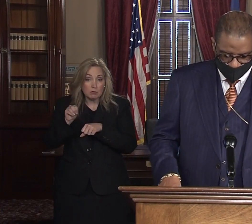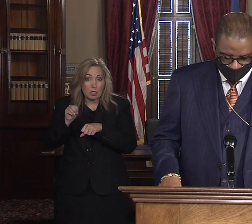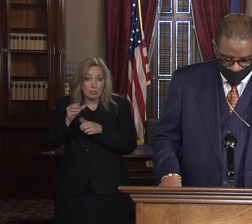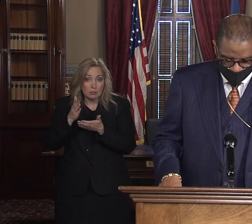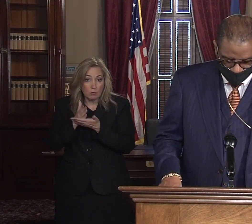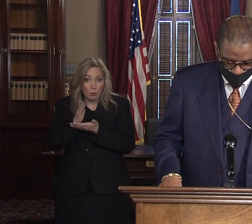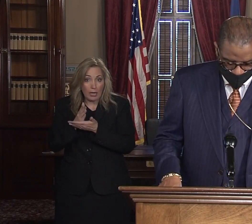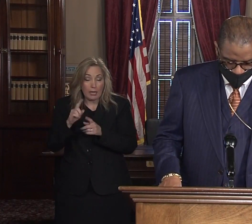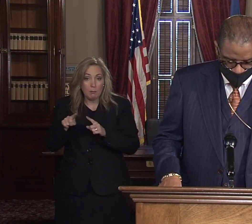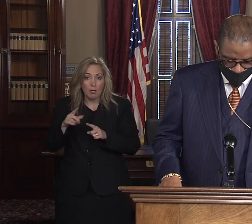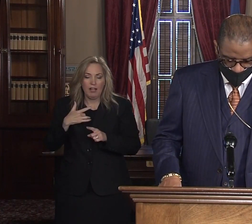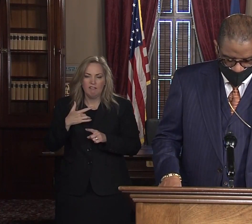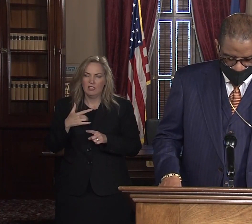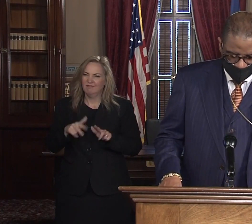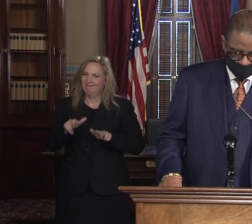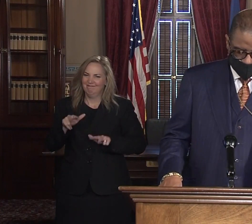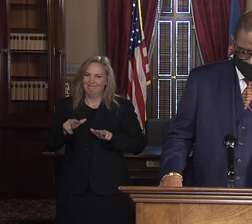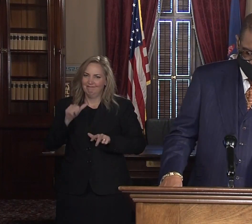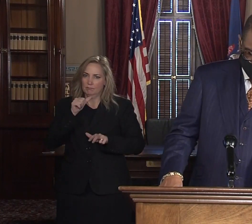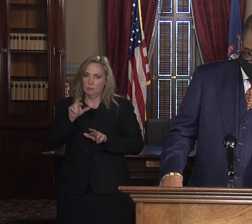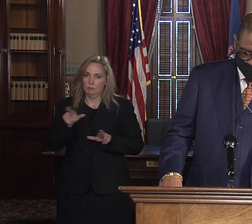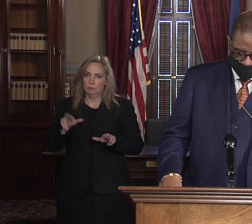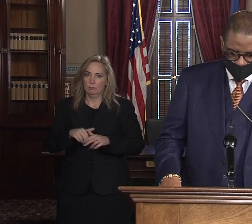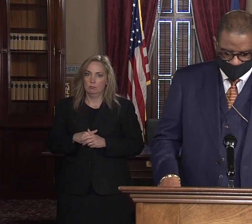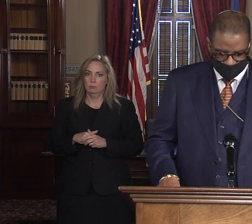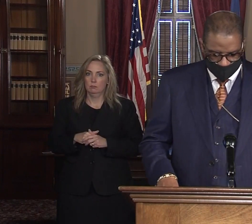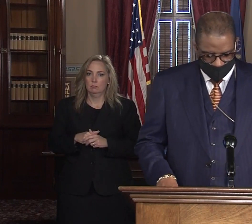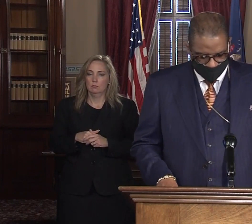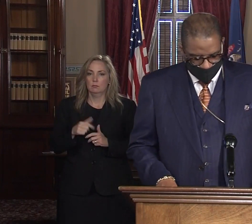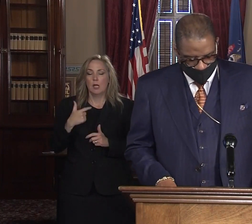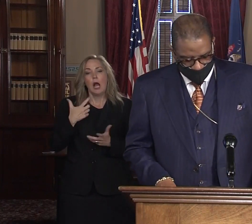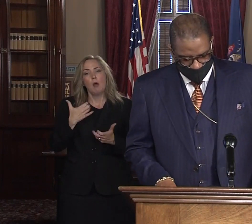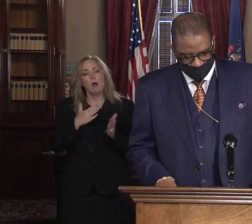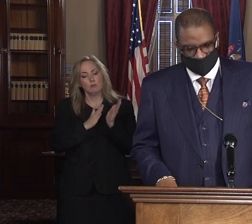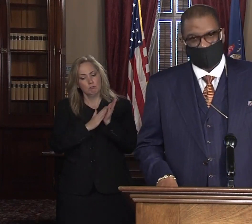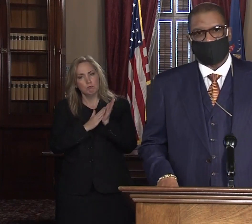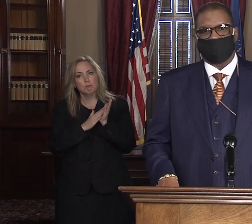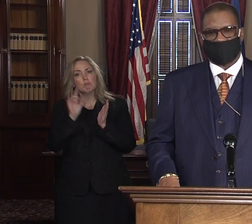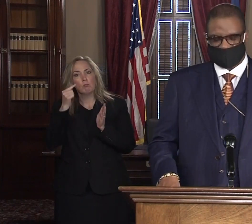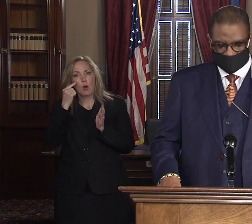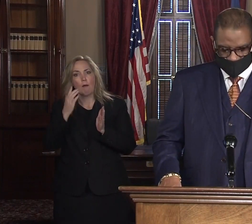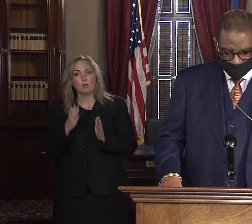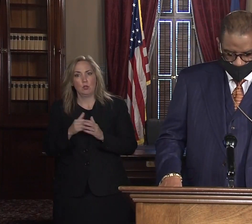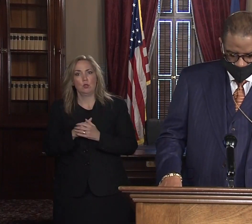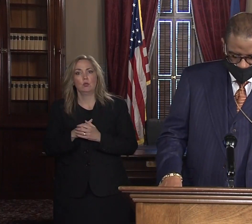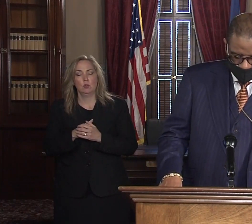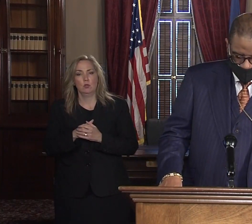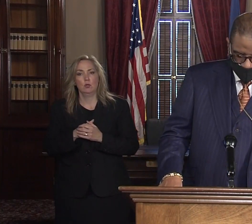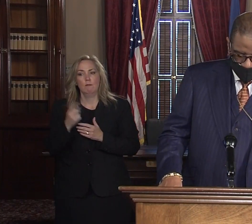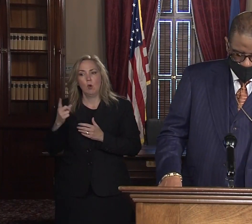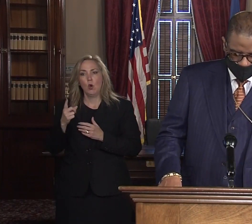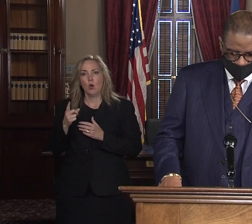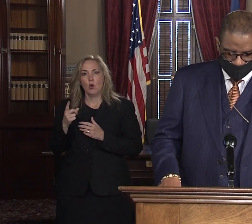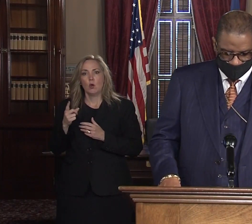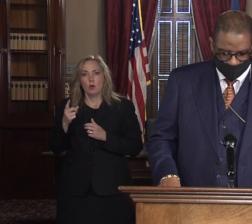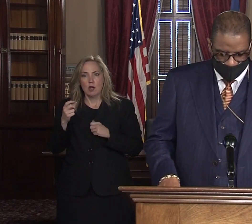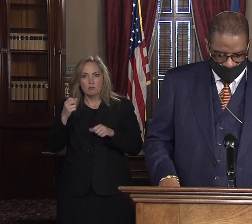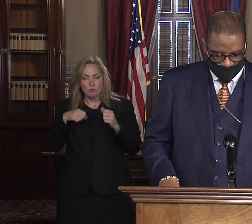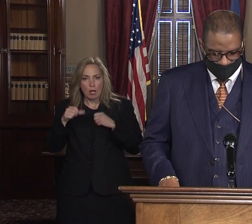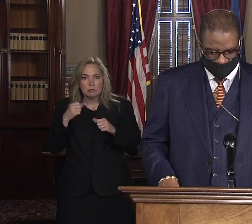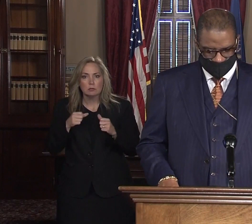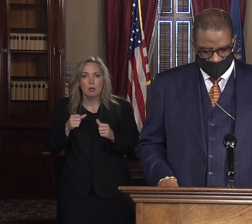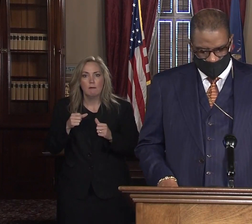yet uncomfortable. I want to commend Governor Whitmer for her aggressive approach in trying to save